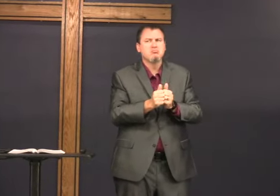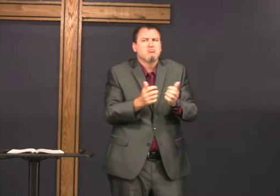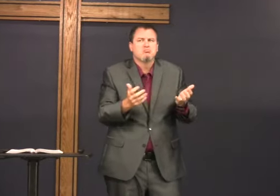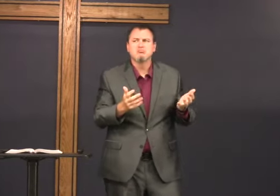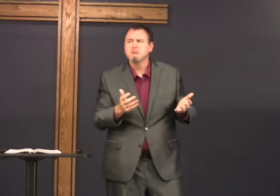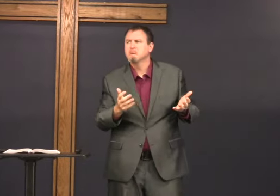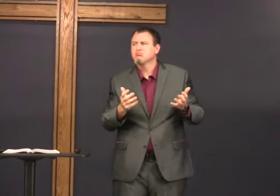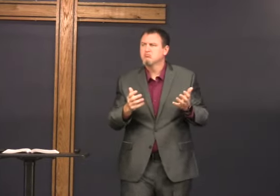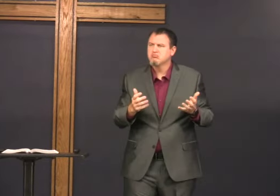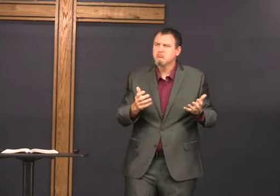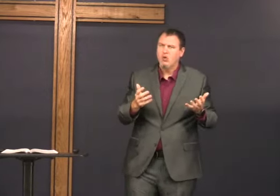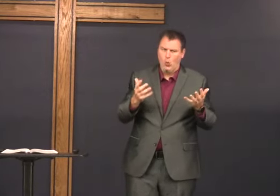Who do you want to spend time with?